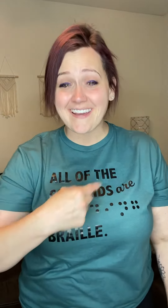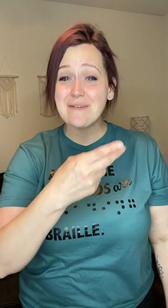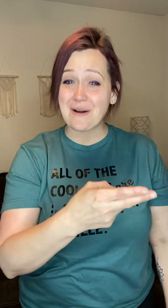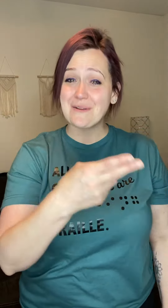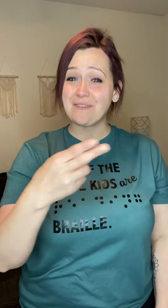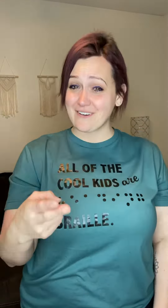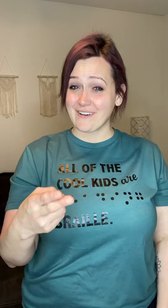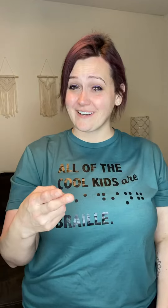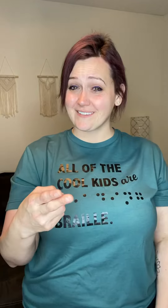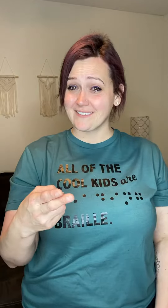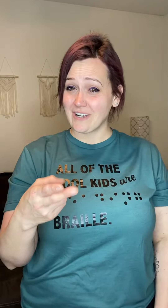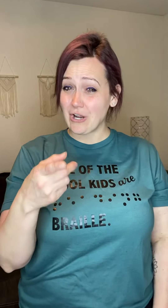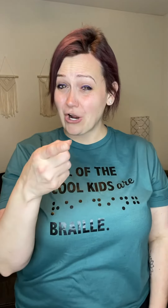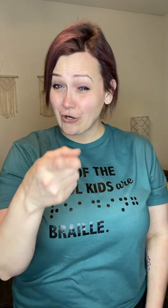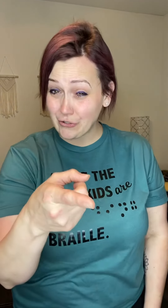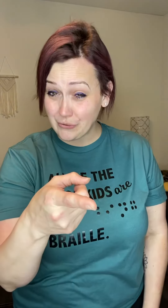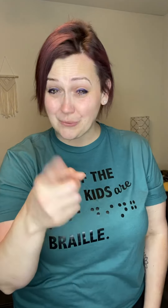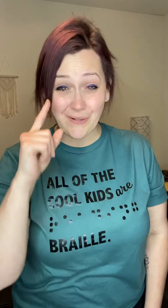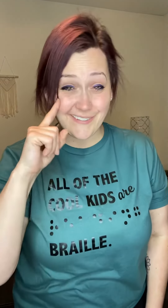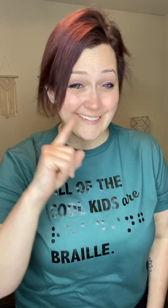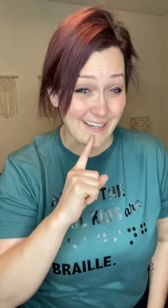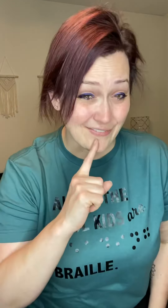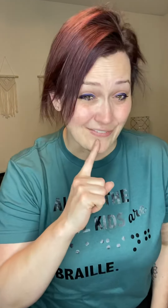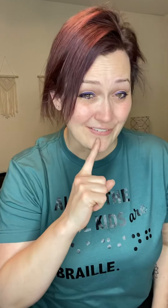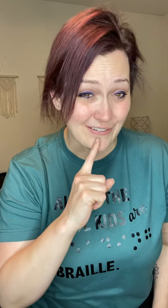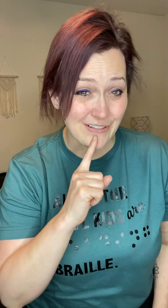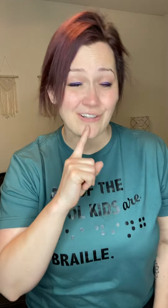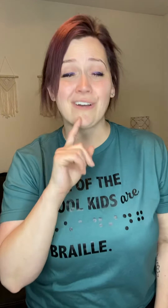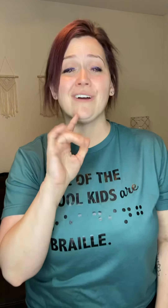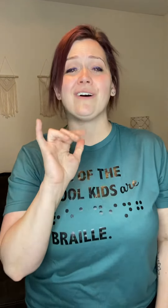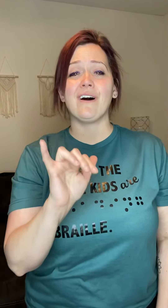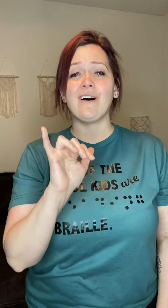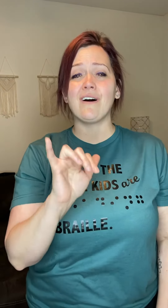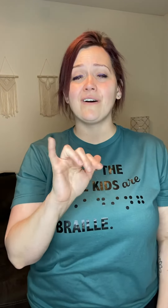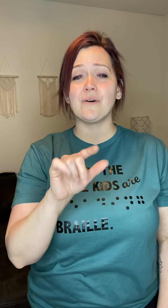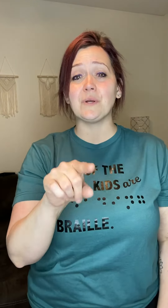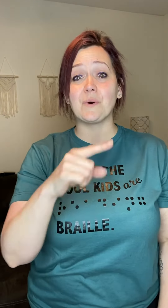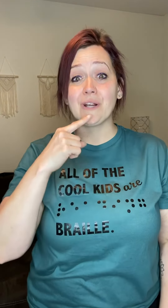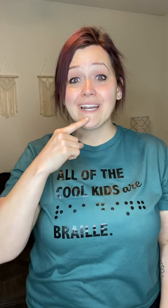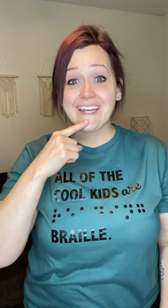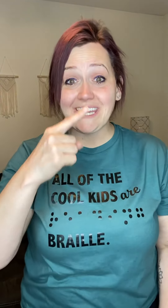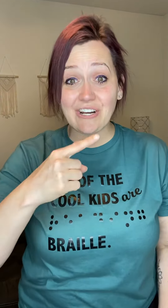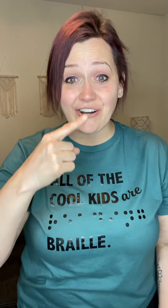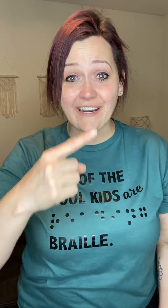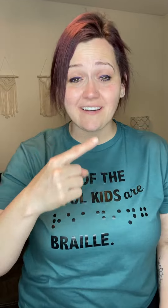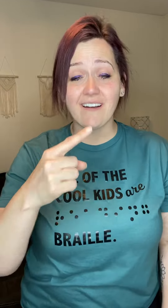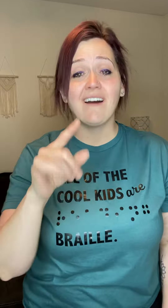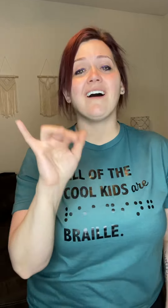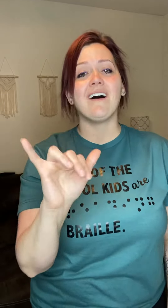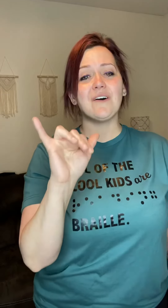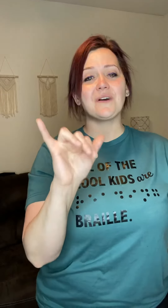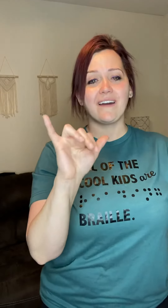am hard of hearing. Are you deaf? Oh, you're hearing?